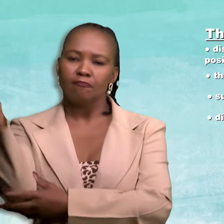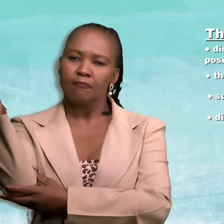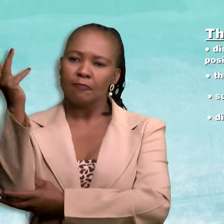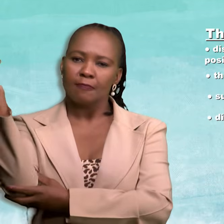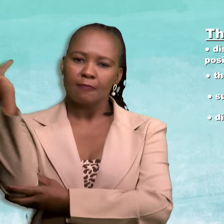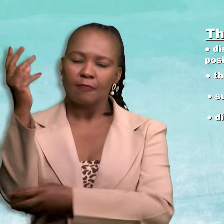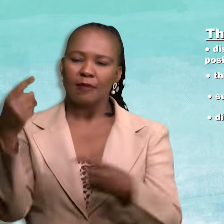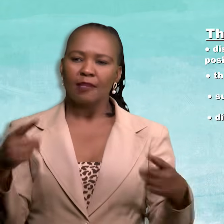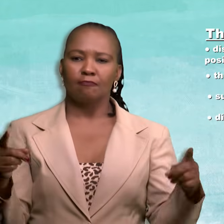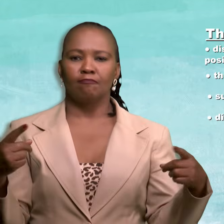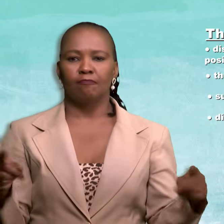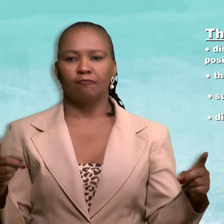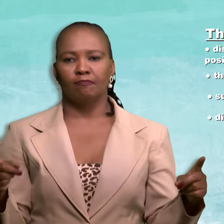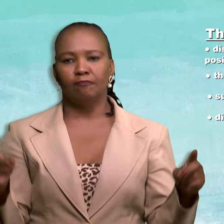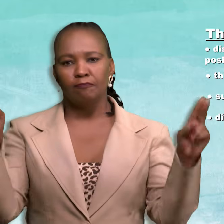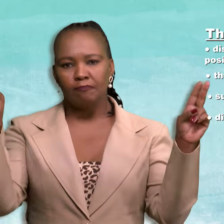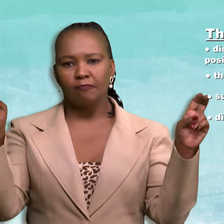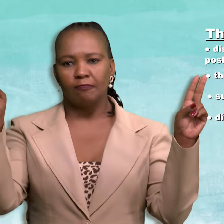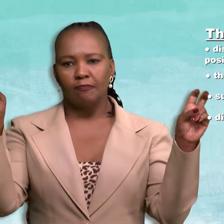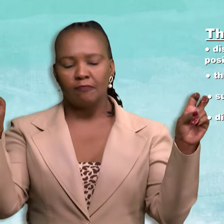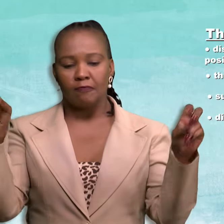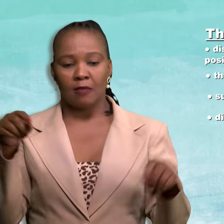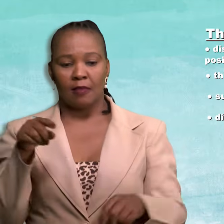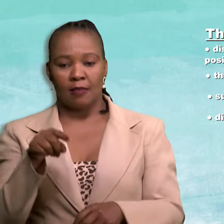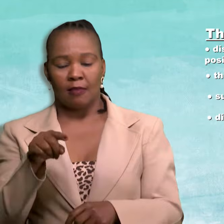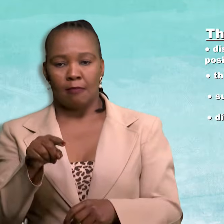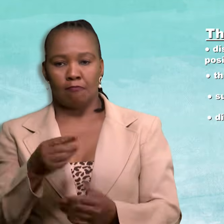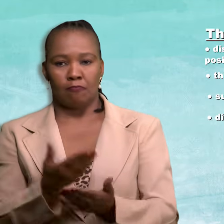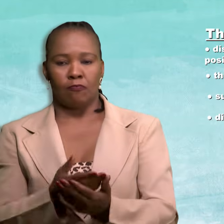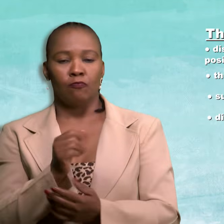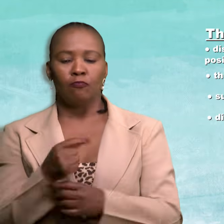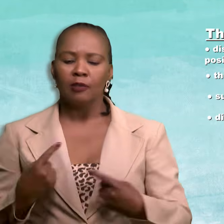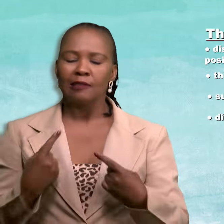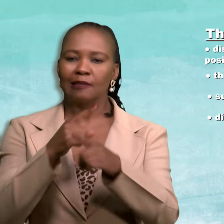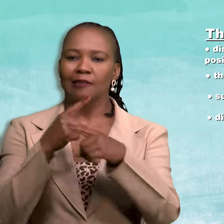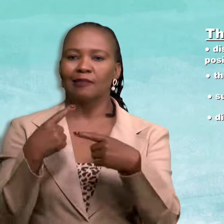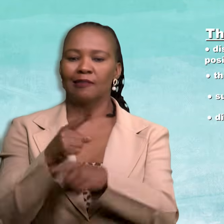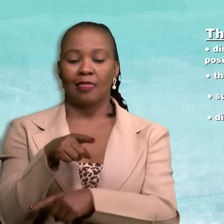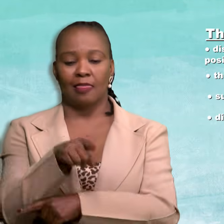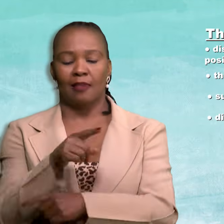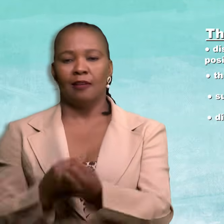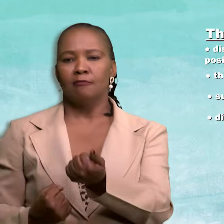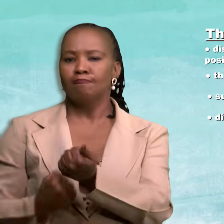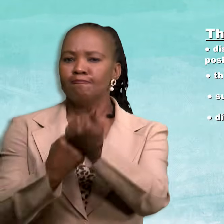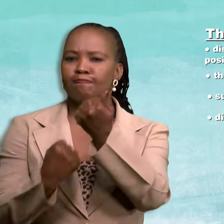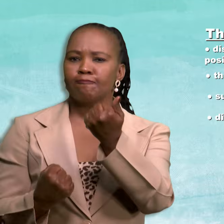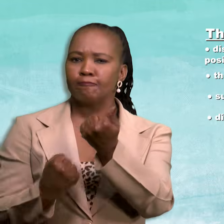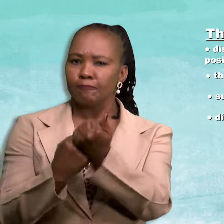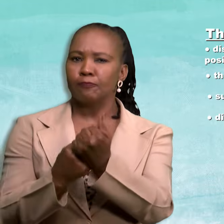Presenting different perspectives on the topic can enhance your arguments and should also be supported